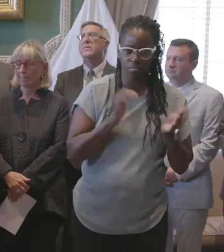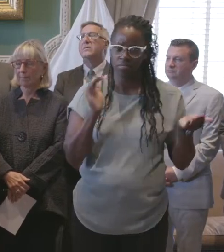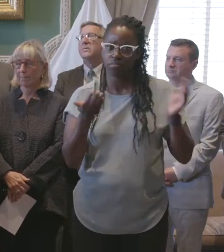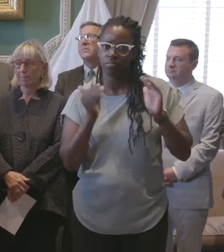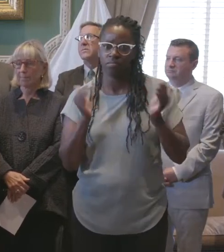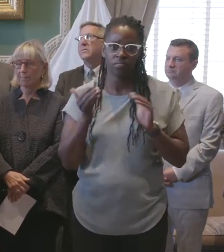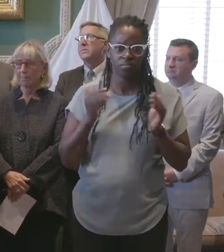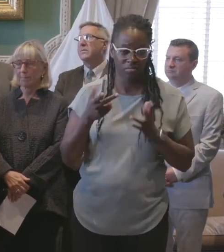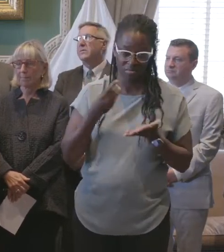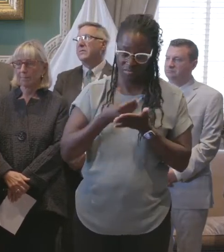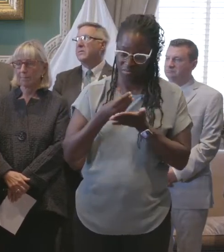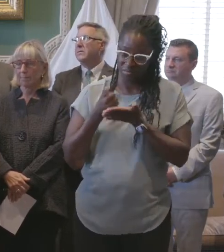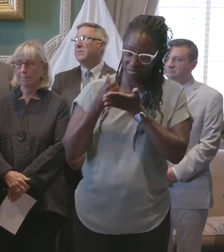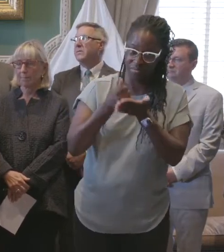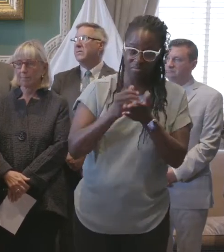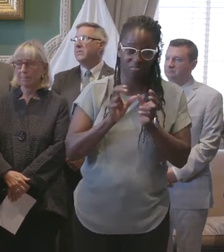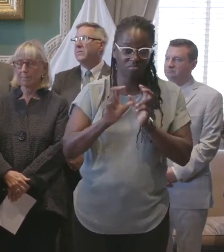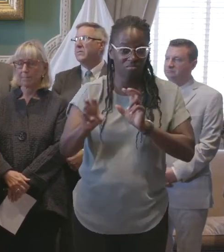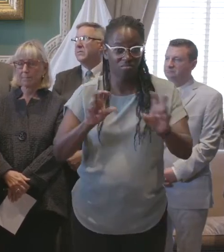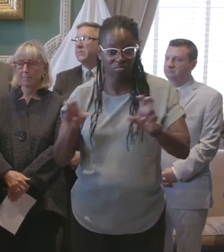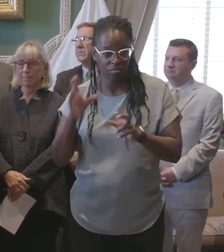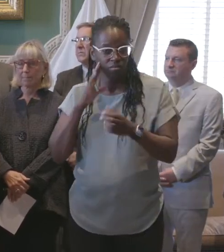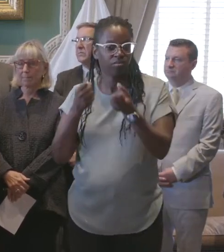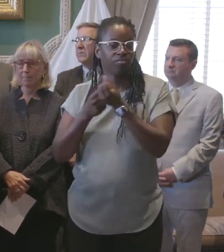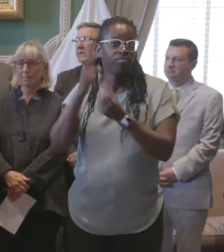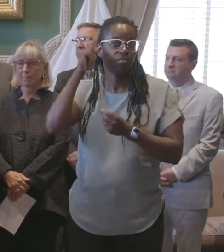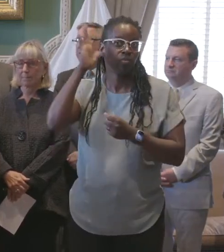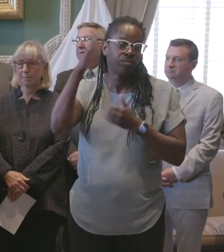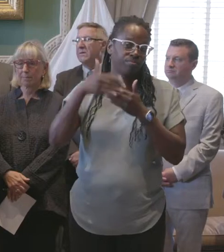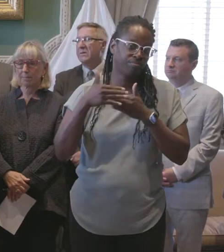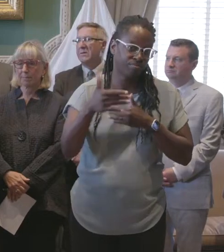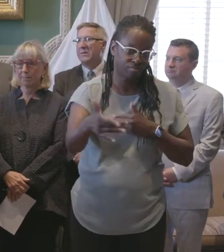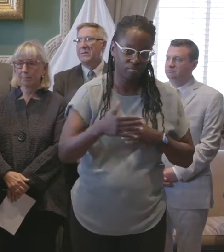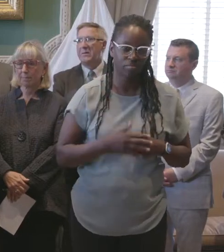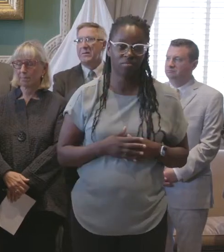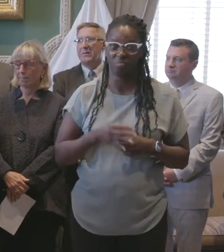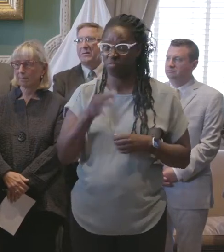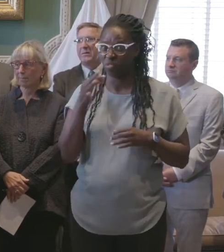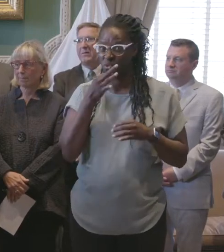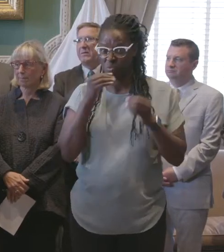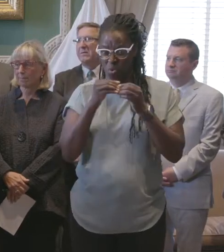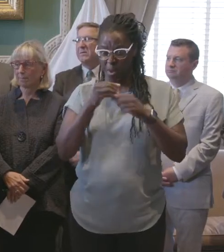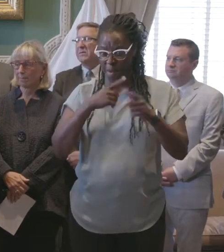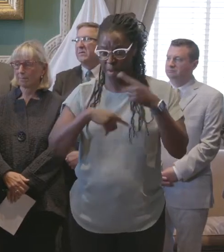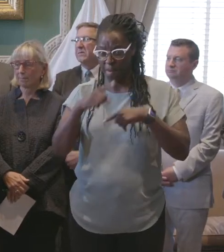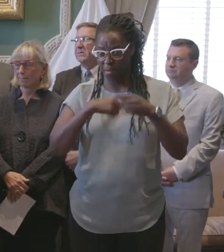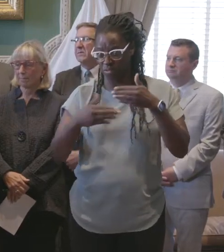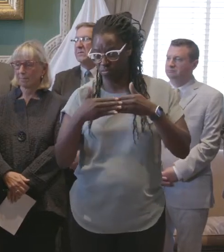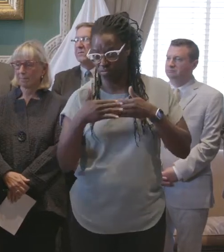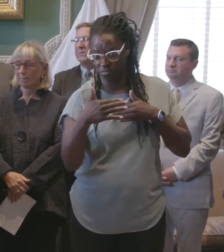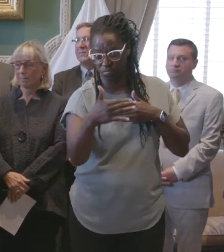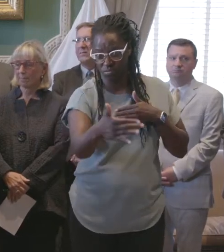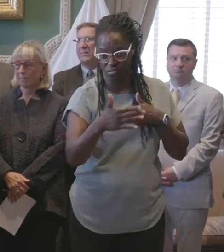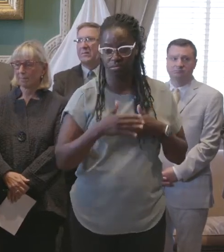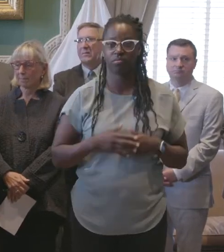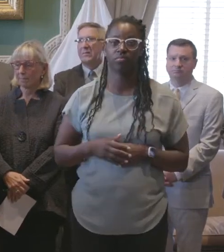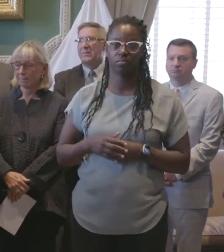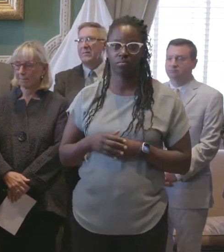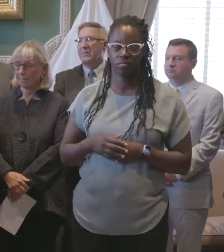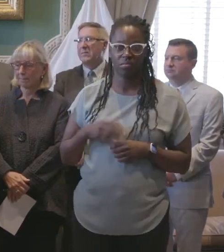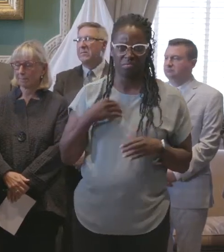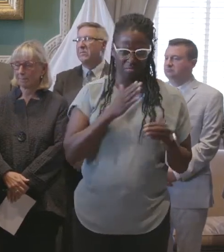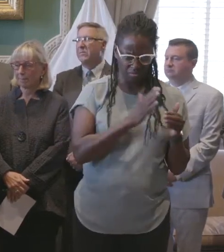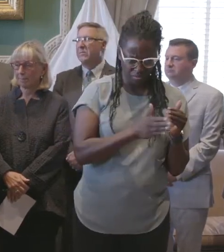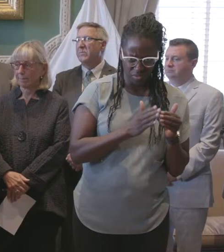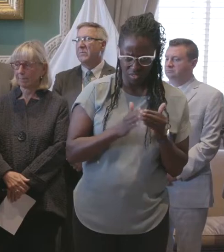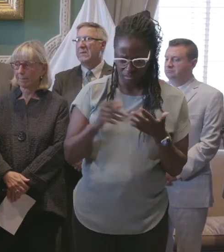things coming down the pike. The legislature is working very hard to complete historic bills, busy, of